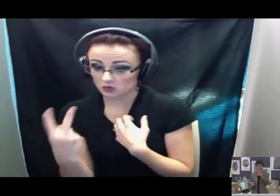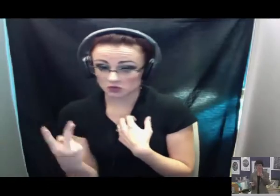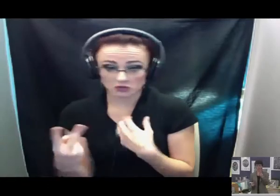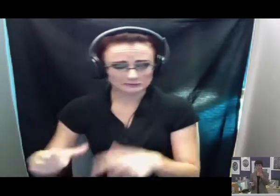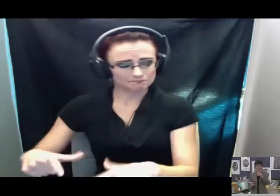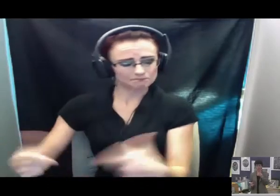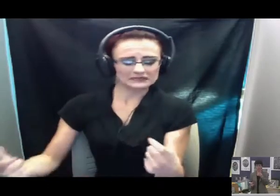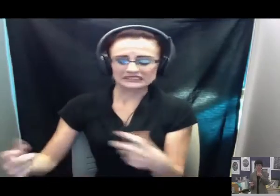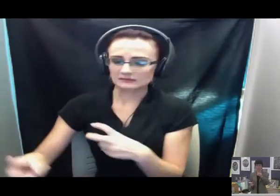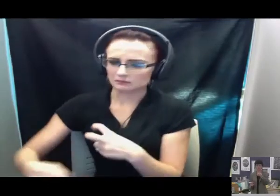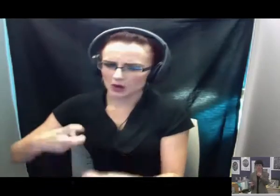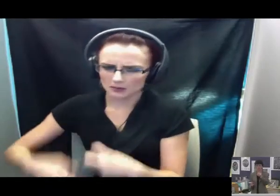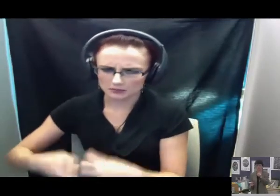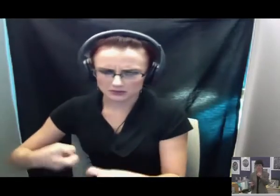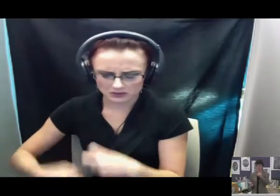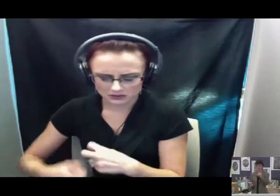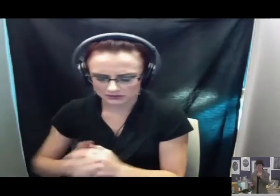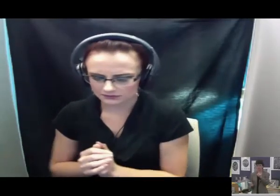Nick?